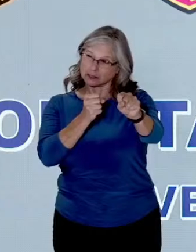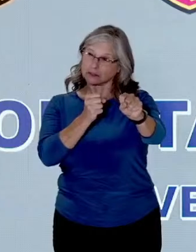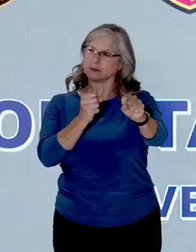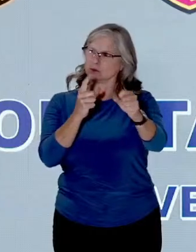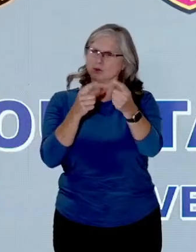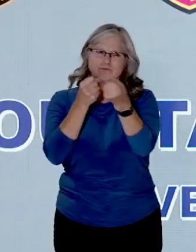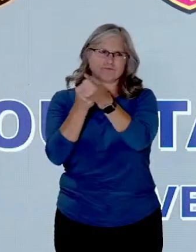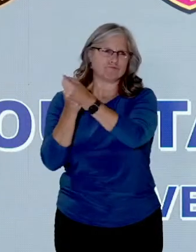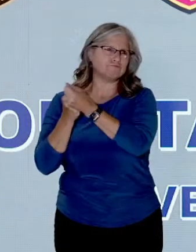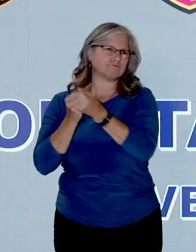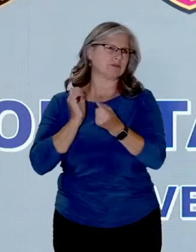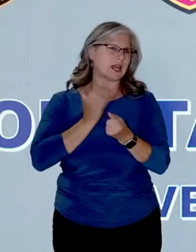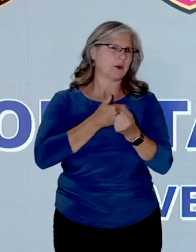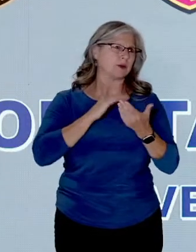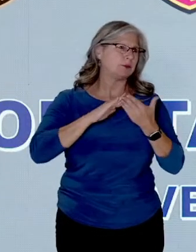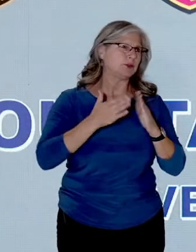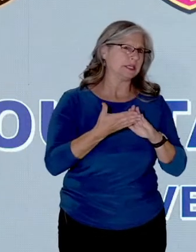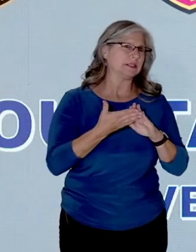support our community.